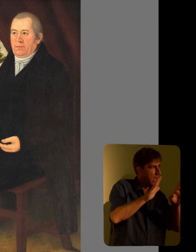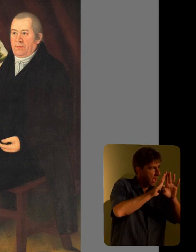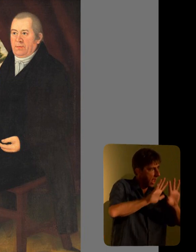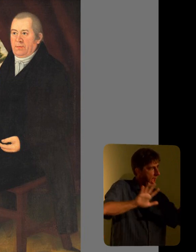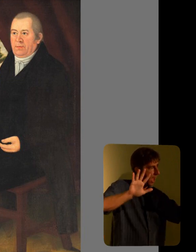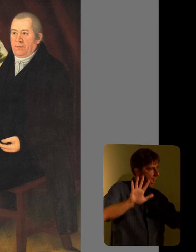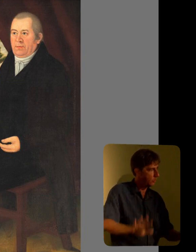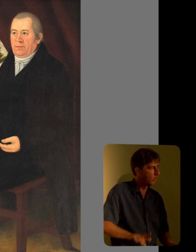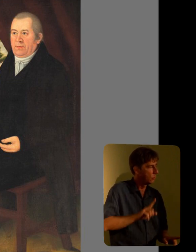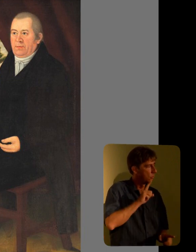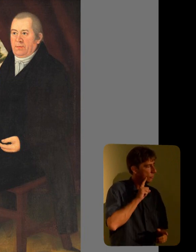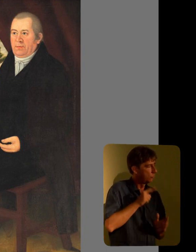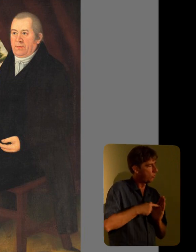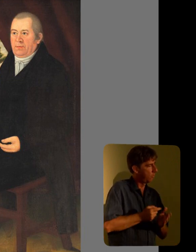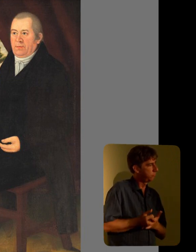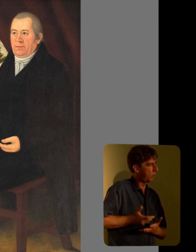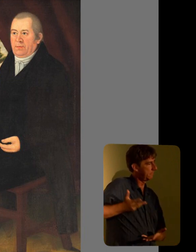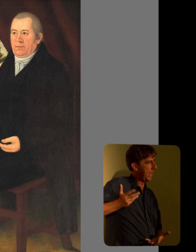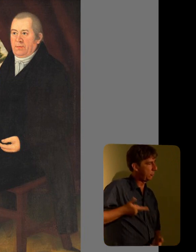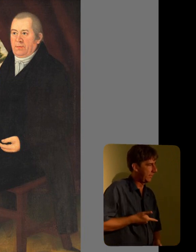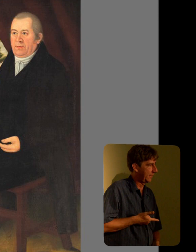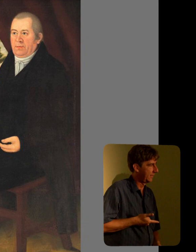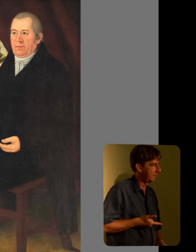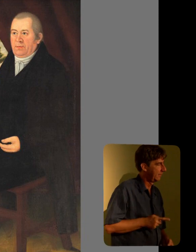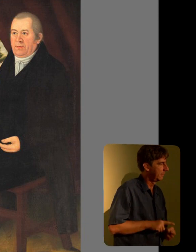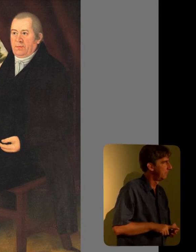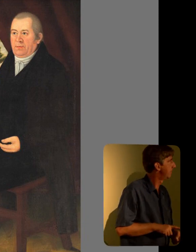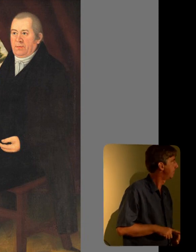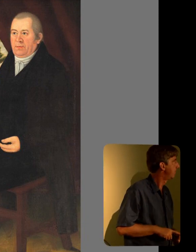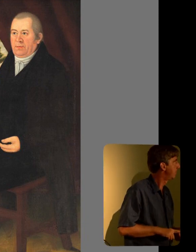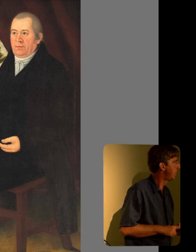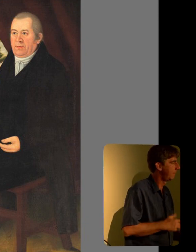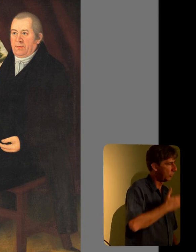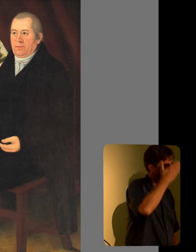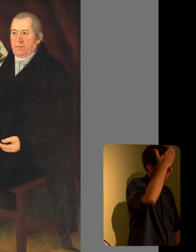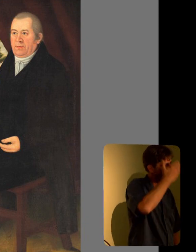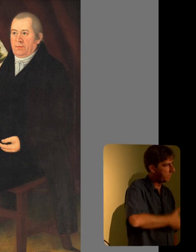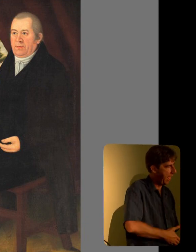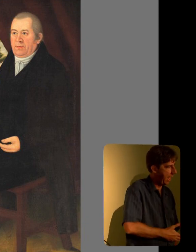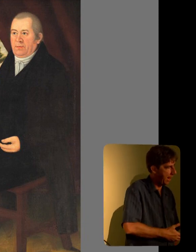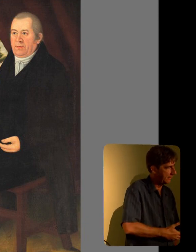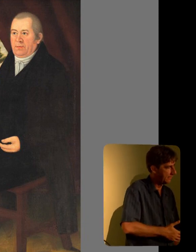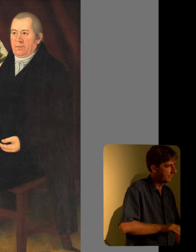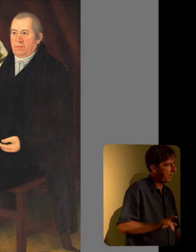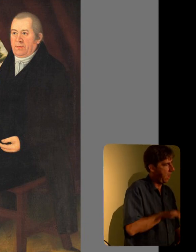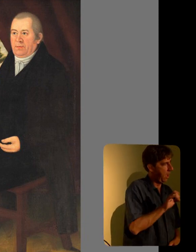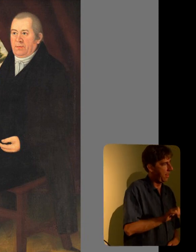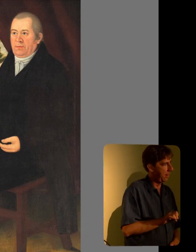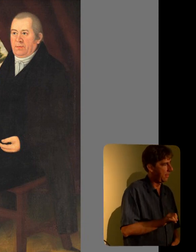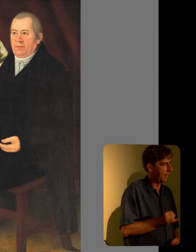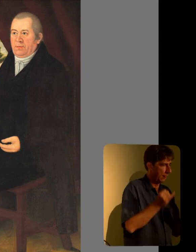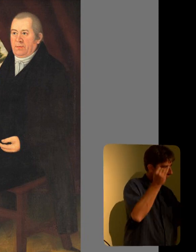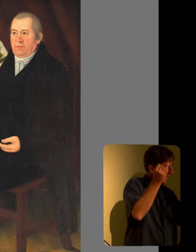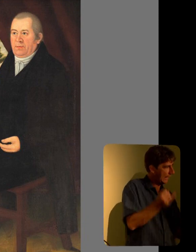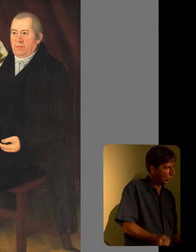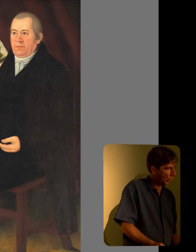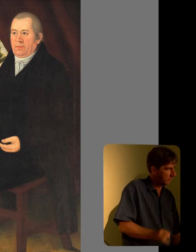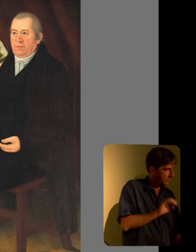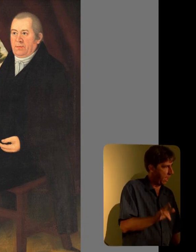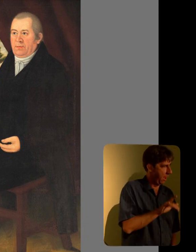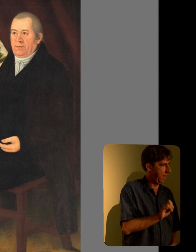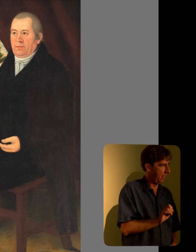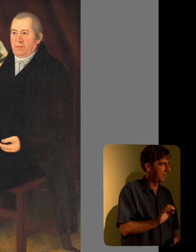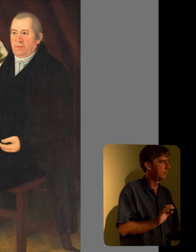propriety, but done in a flat limner style as compared to Earl or Stewart. We don't know the exact nature